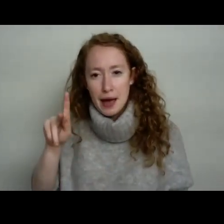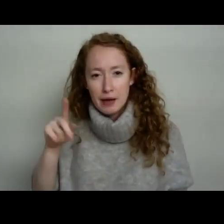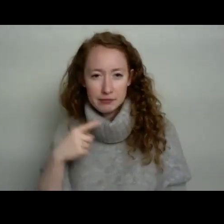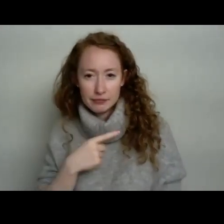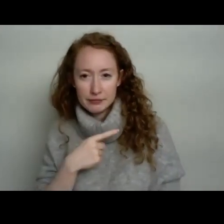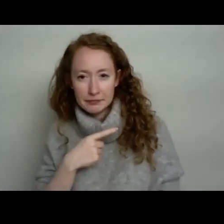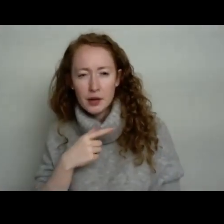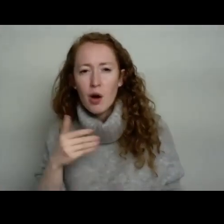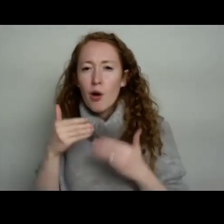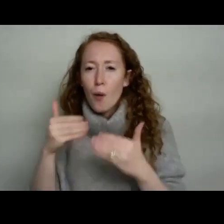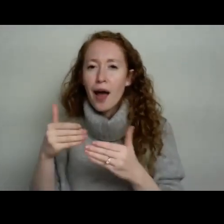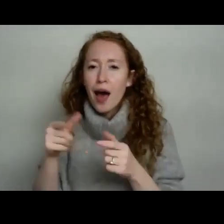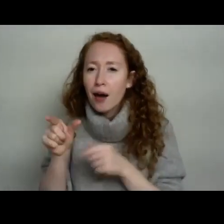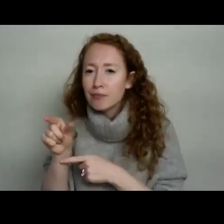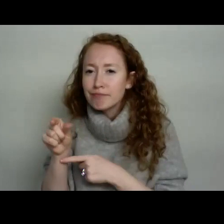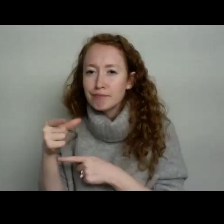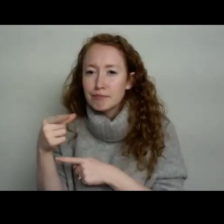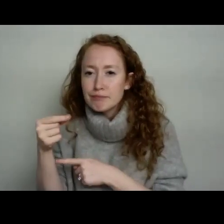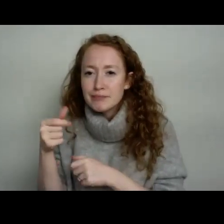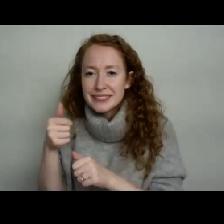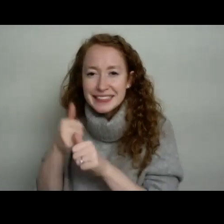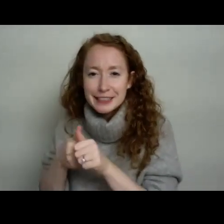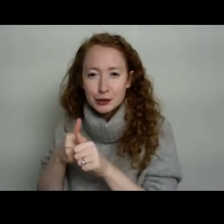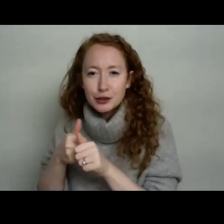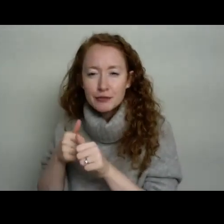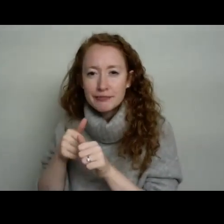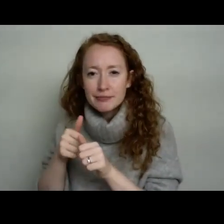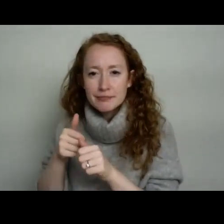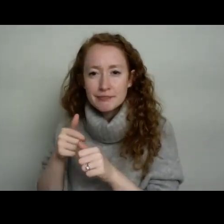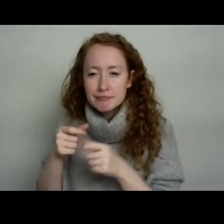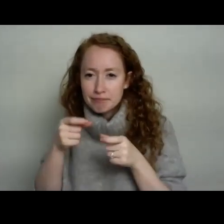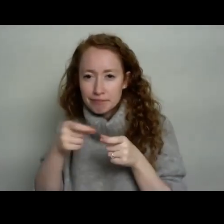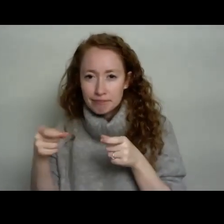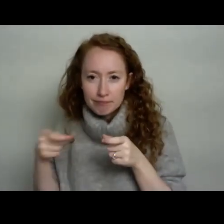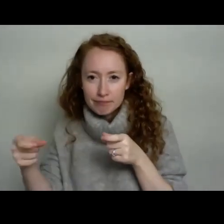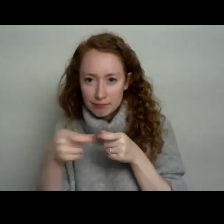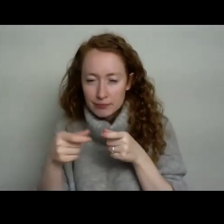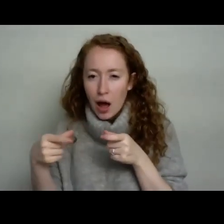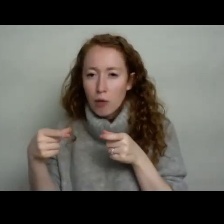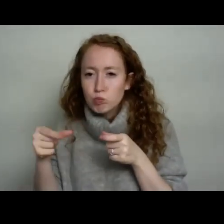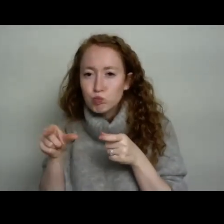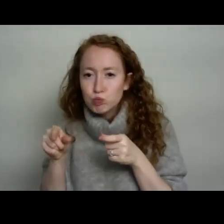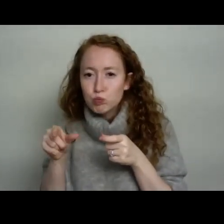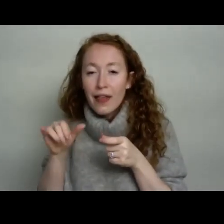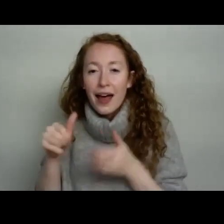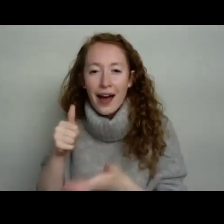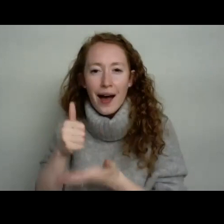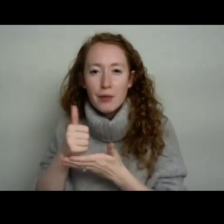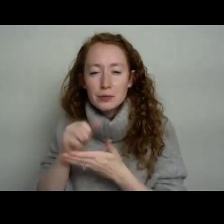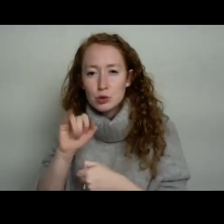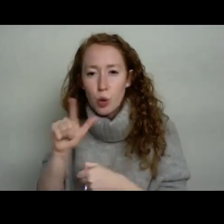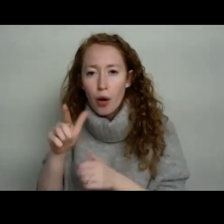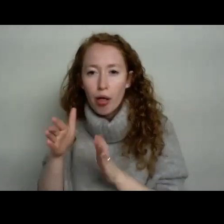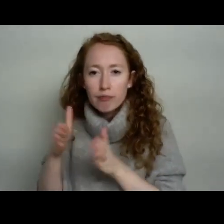and just crinkle the sides ever so slightly. And what this does, it's like separating the soil and the roots, especially if they're root